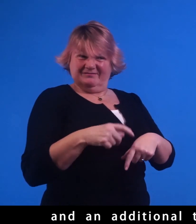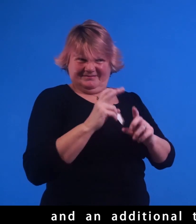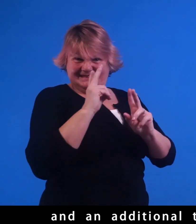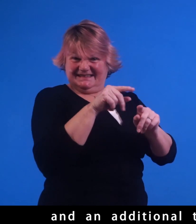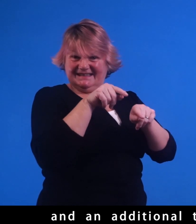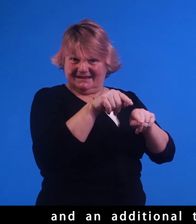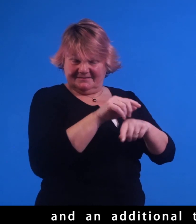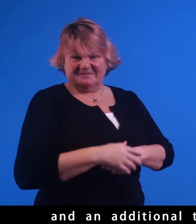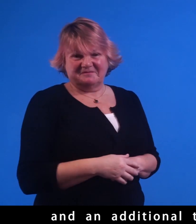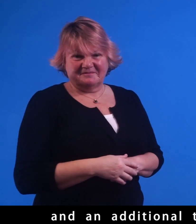dog Maida,